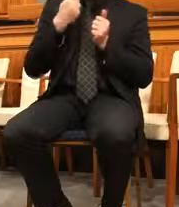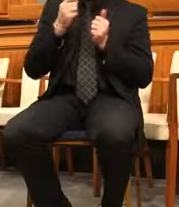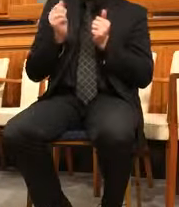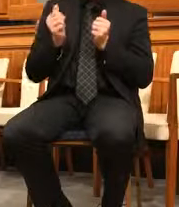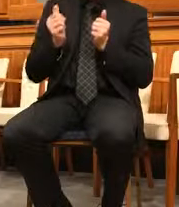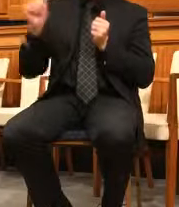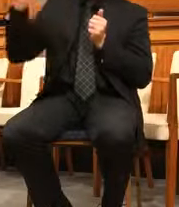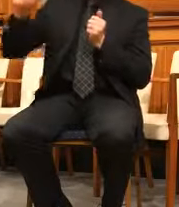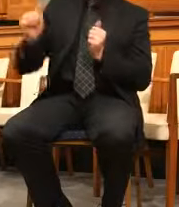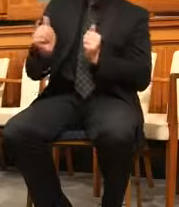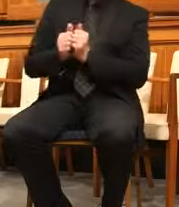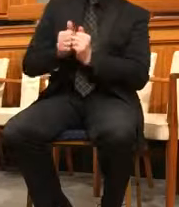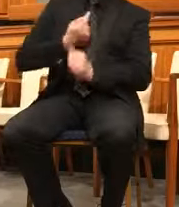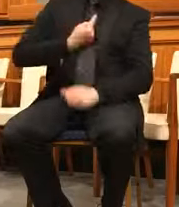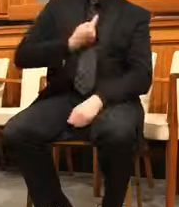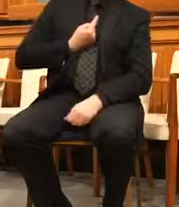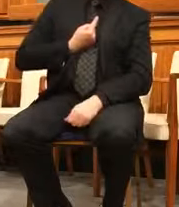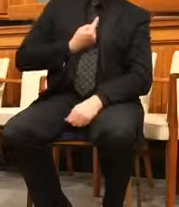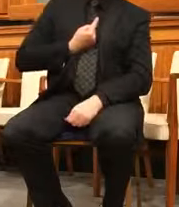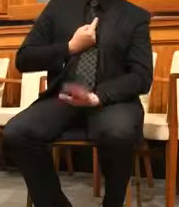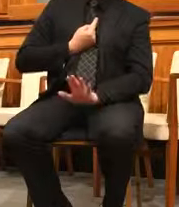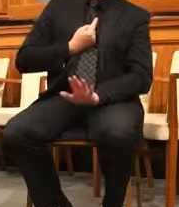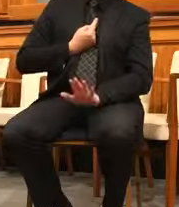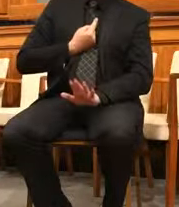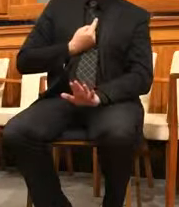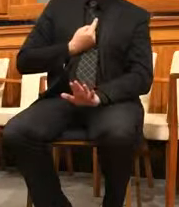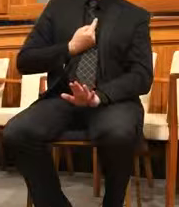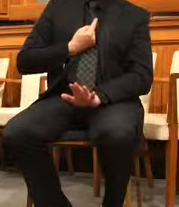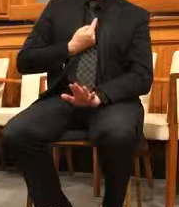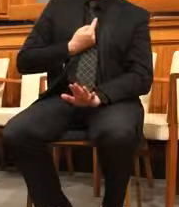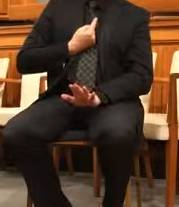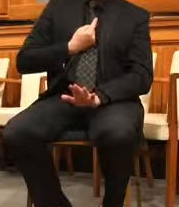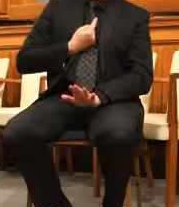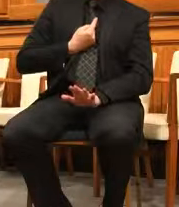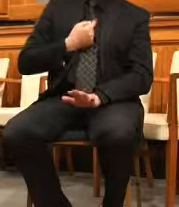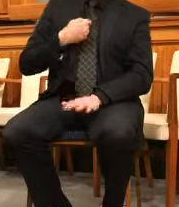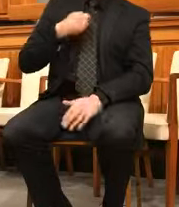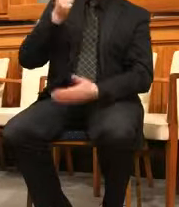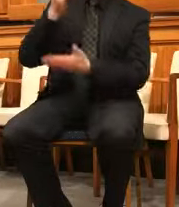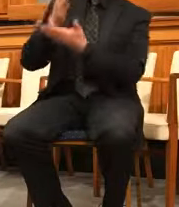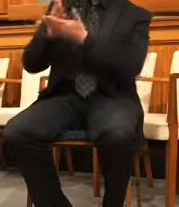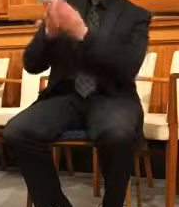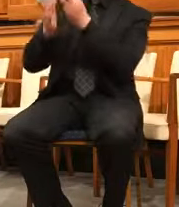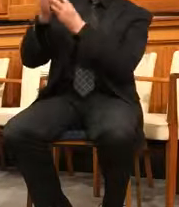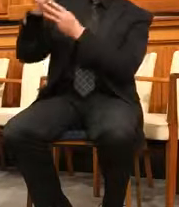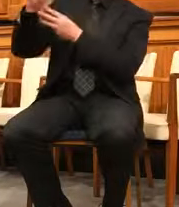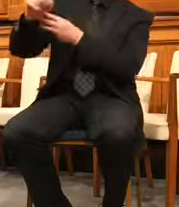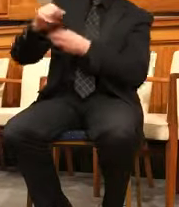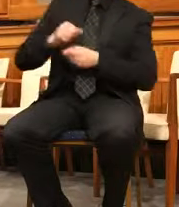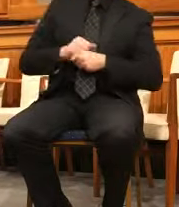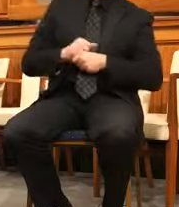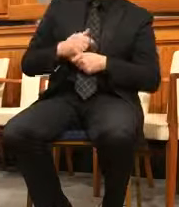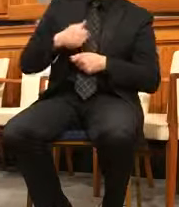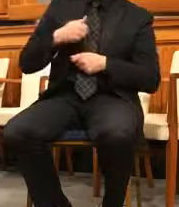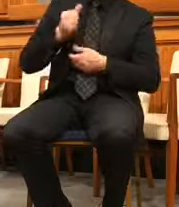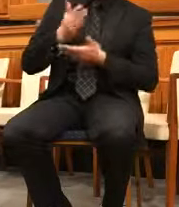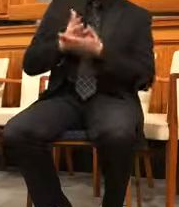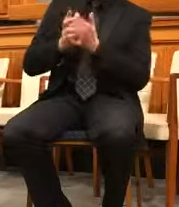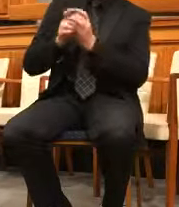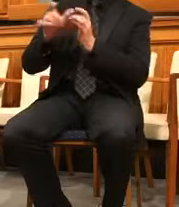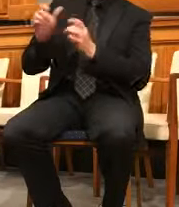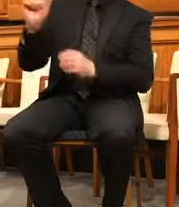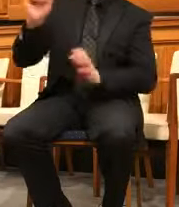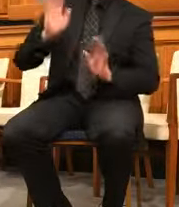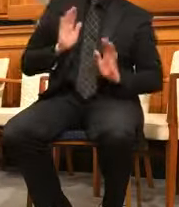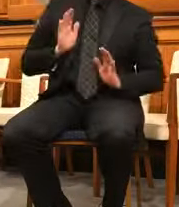there. I believe in God. I believe in Christ. Said vaguely, often. As